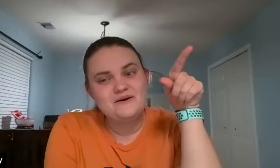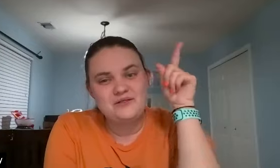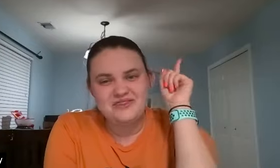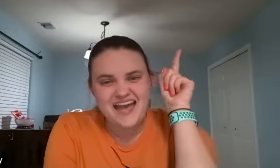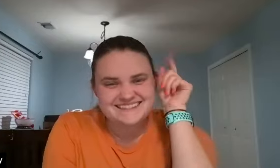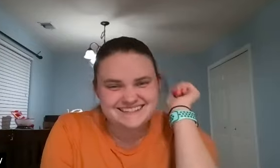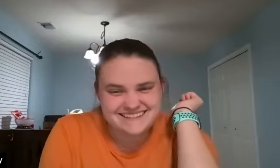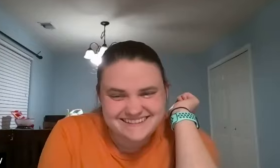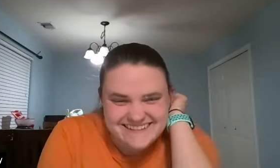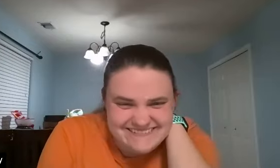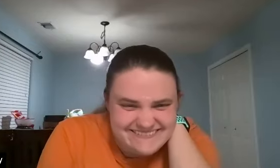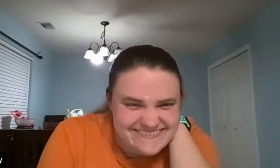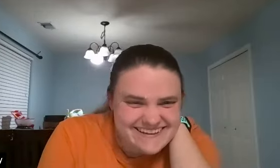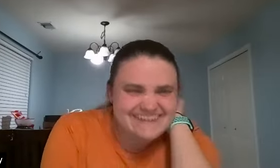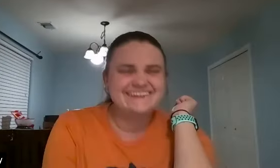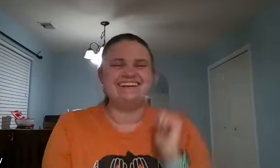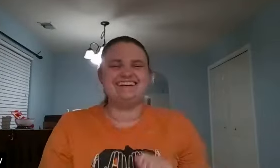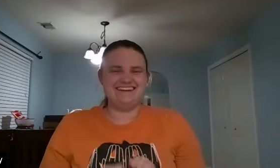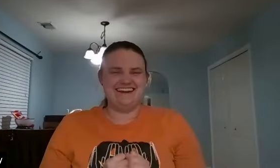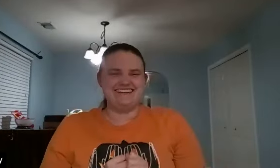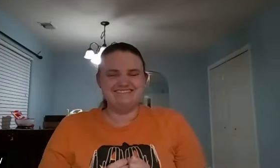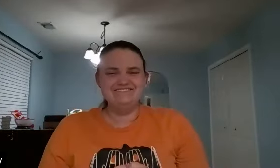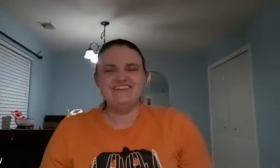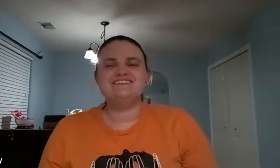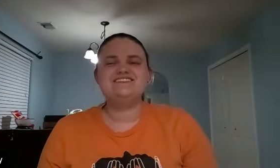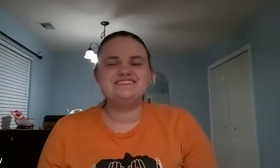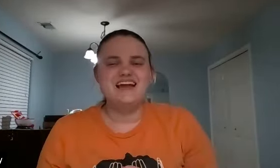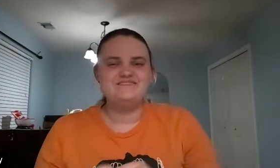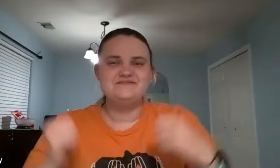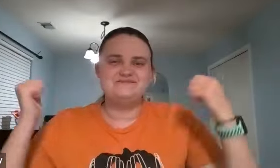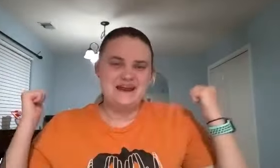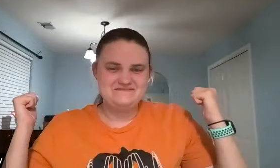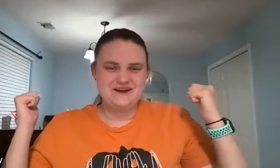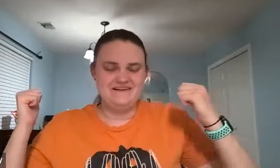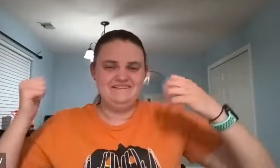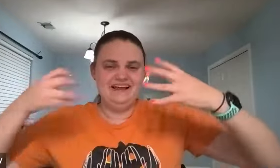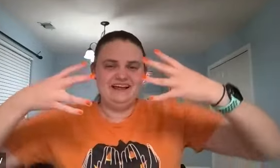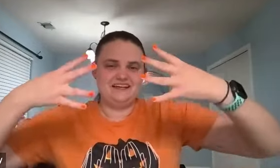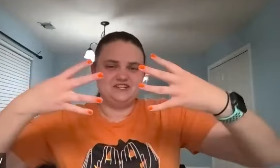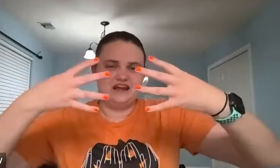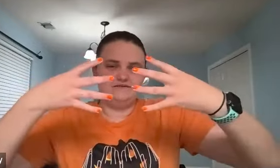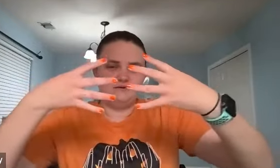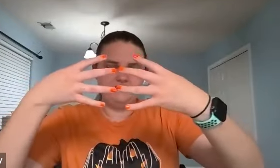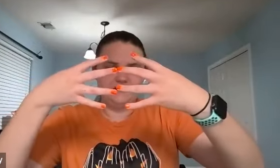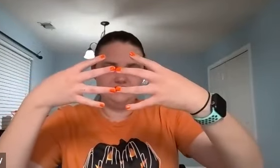rainbow. That's a good one. Okay. So the sign for rainbow is you're gonna have 4